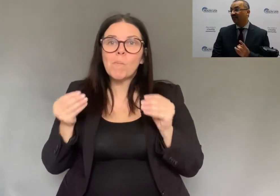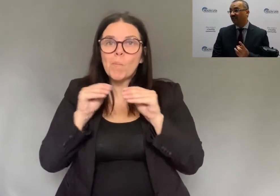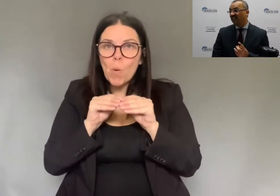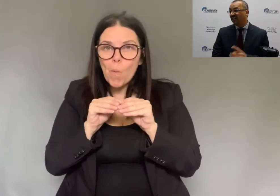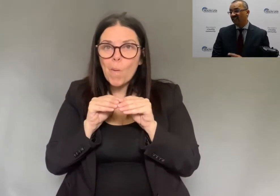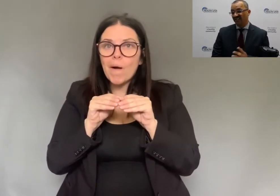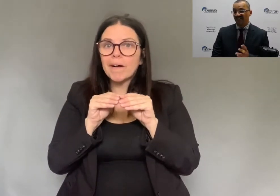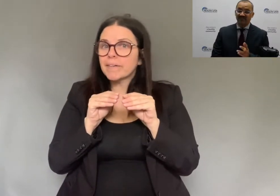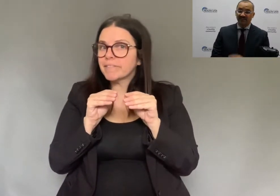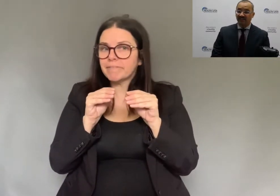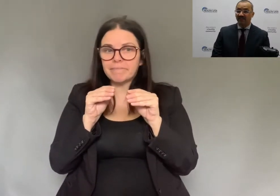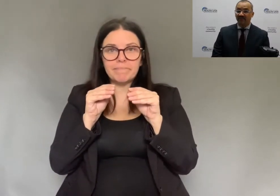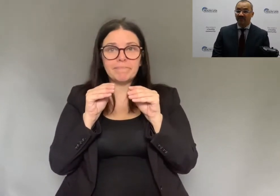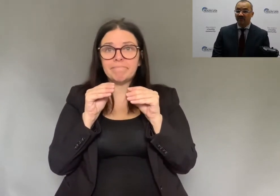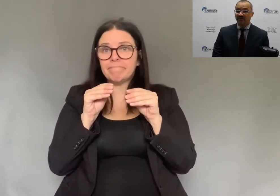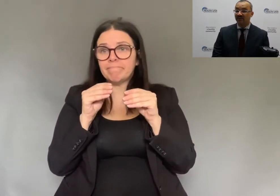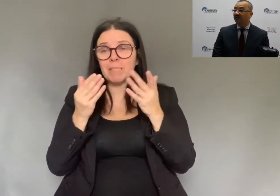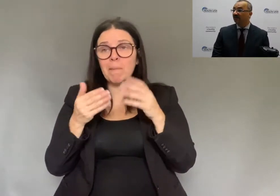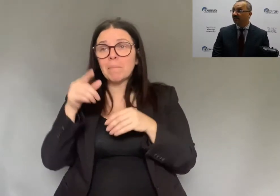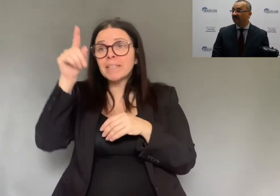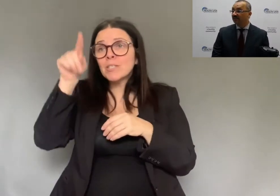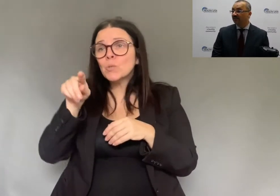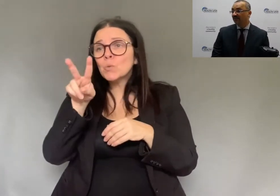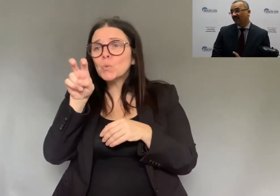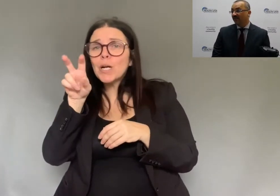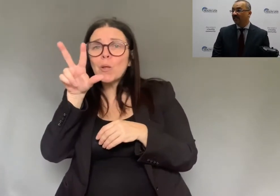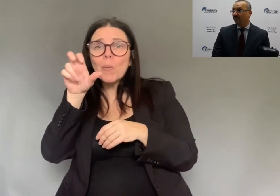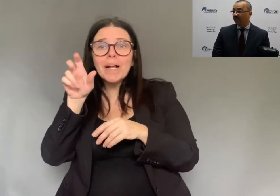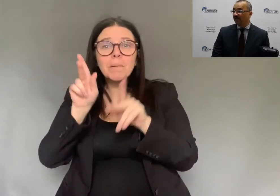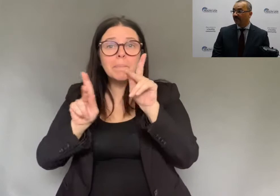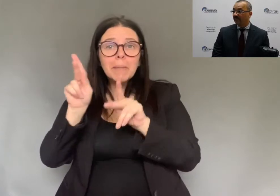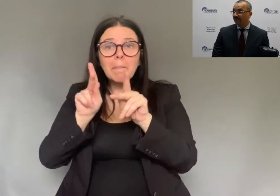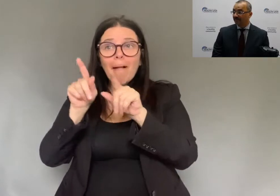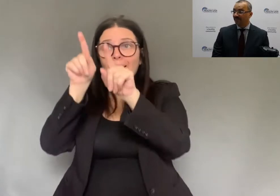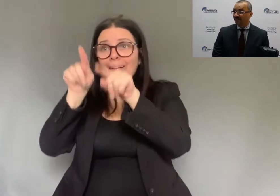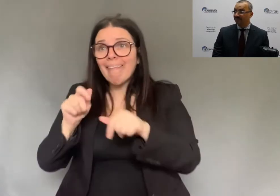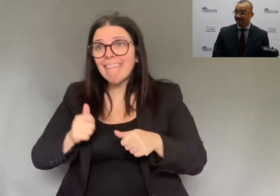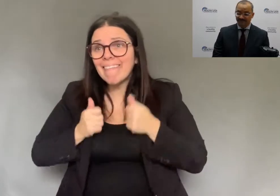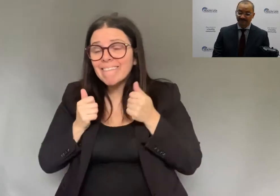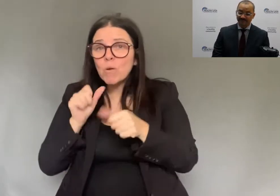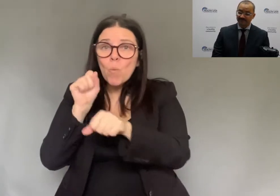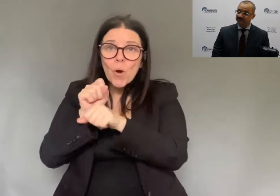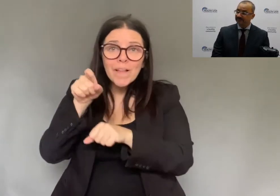even a one case in a facility of maybe 200, 300 people. It'll be an outbreak.